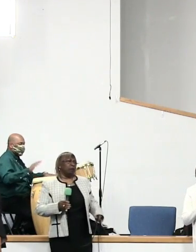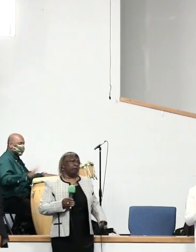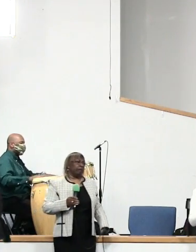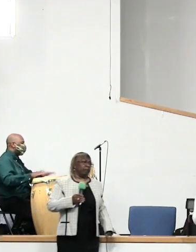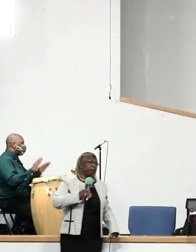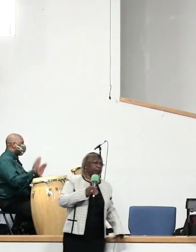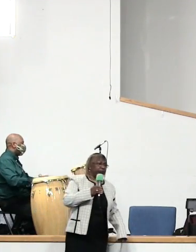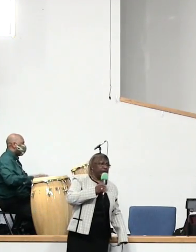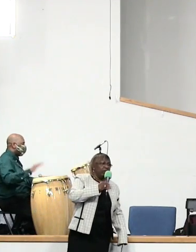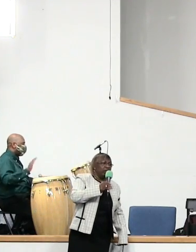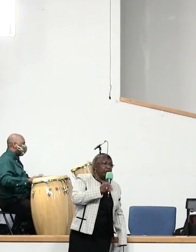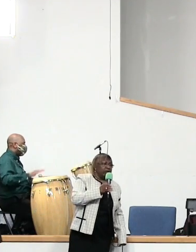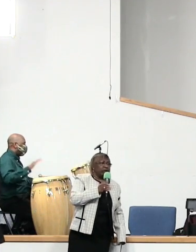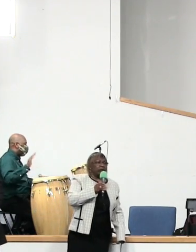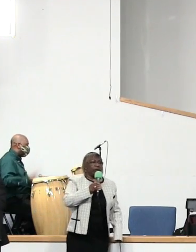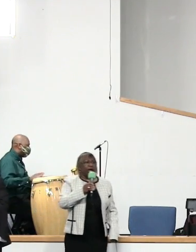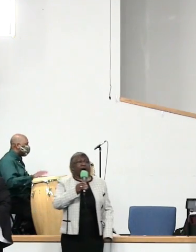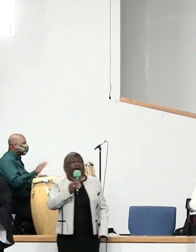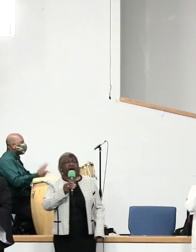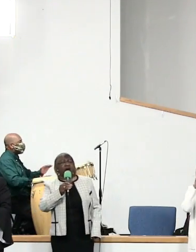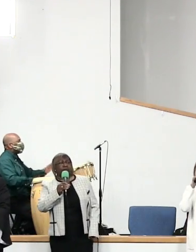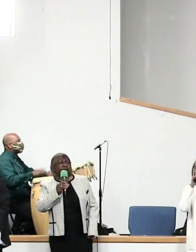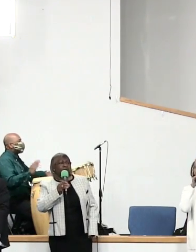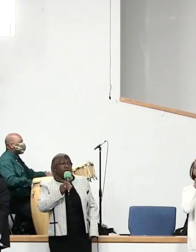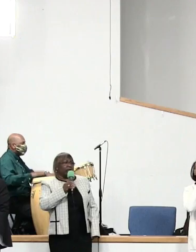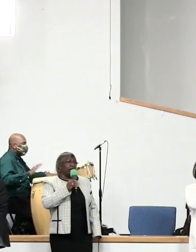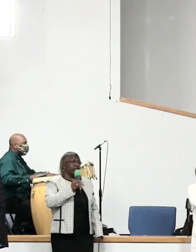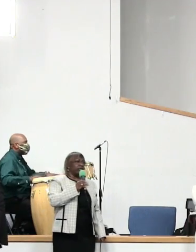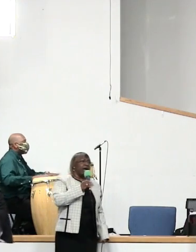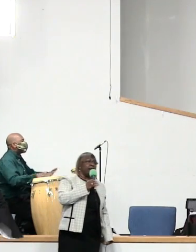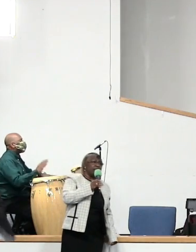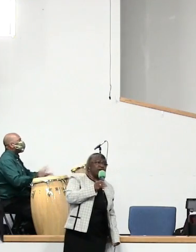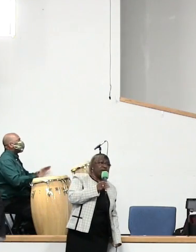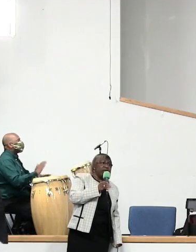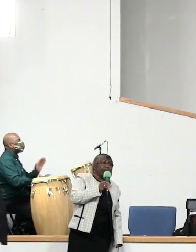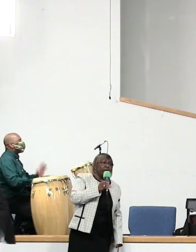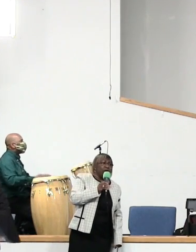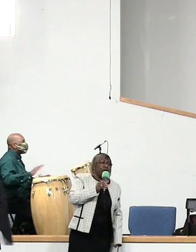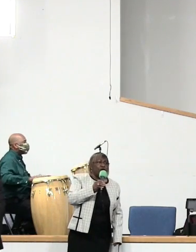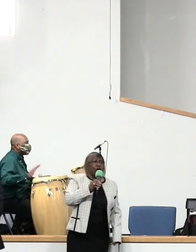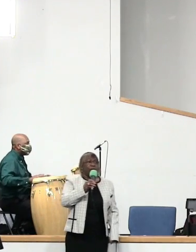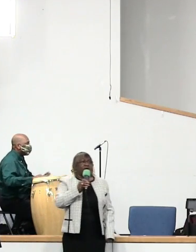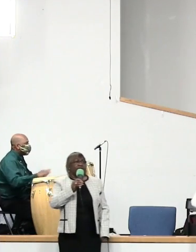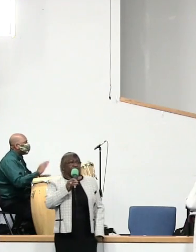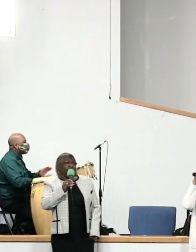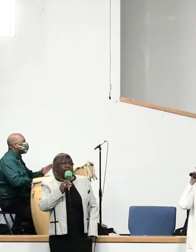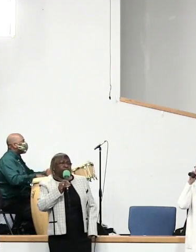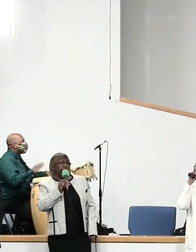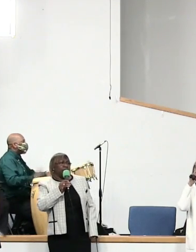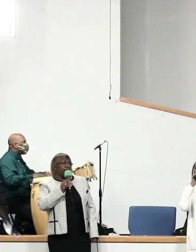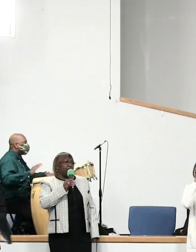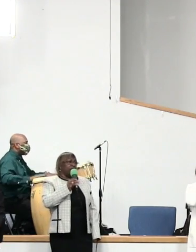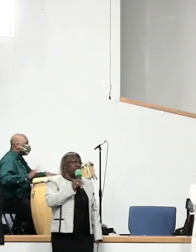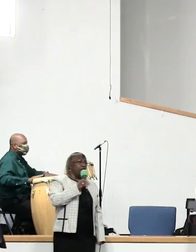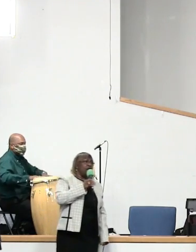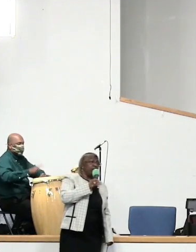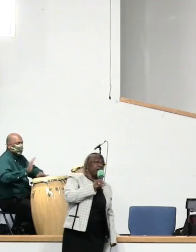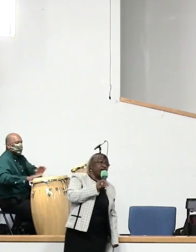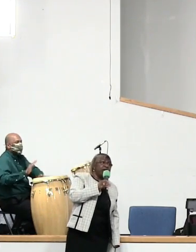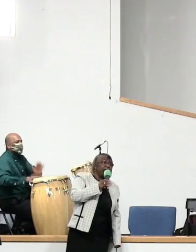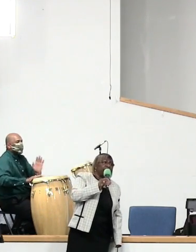my hand. No battle can stop me. No battle can turn